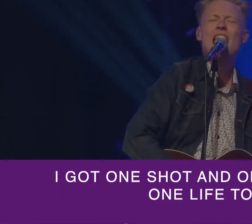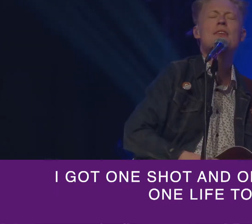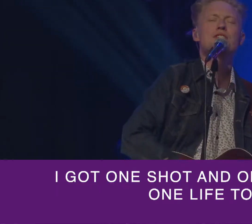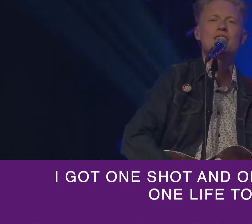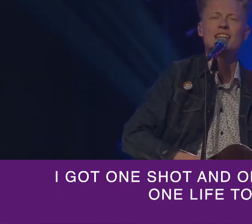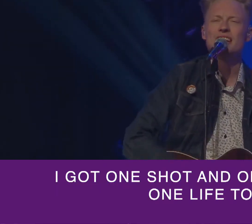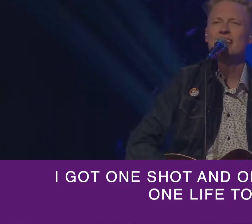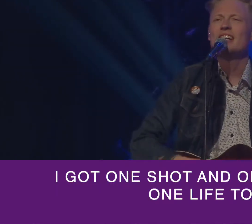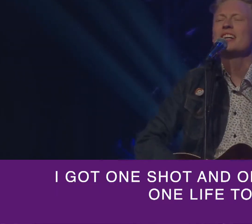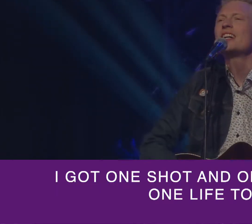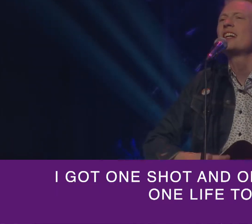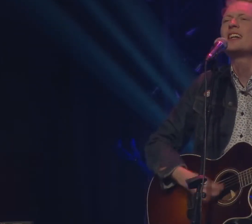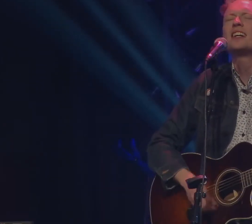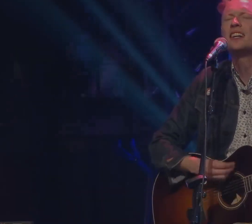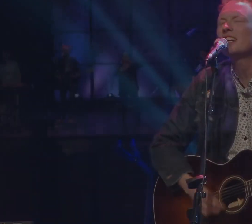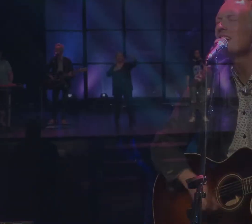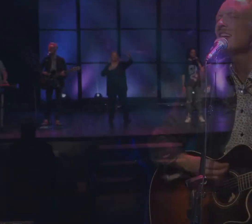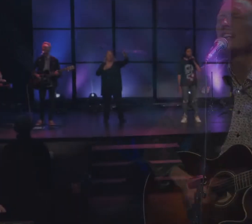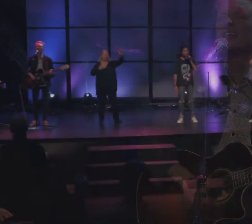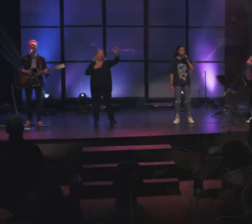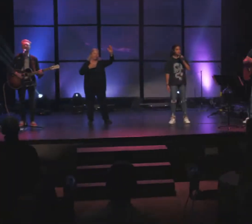one life to live.